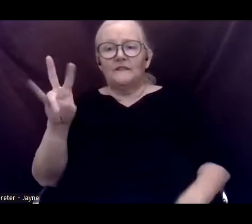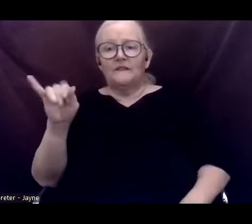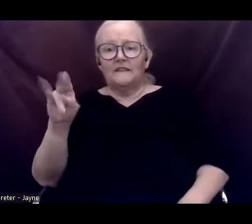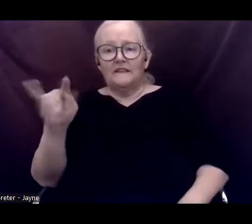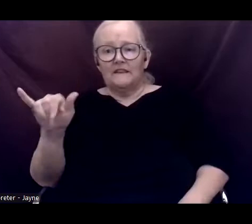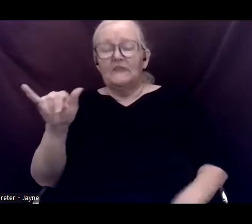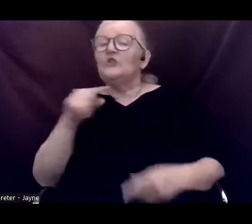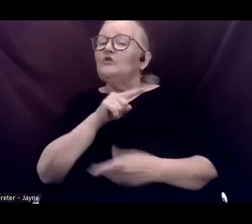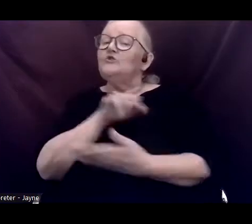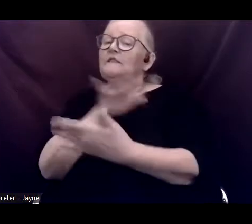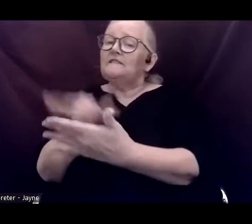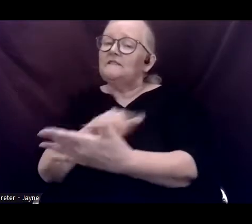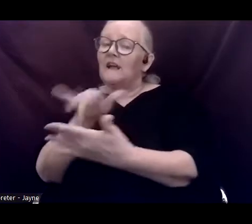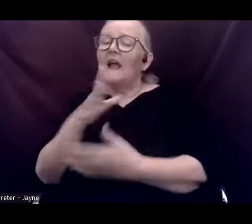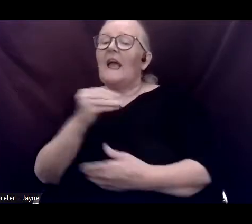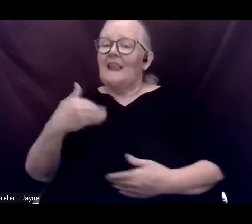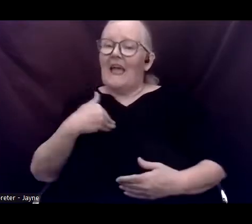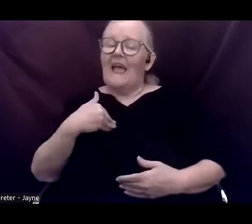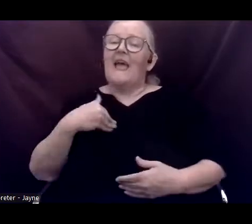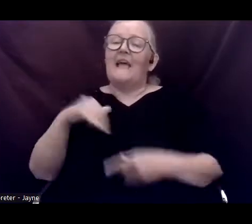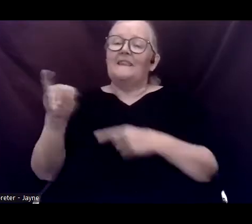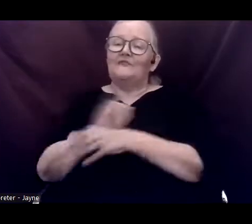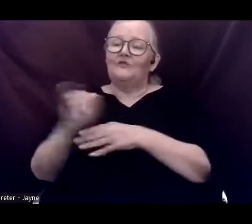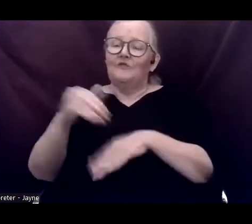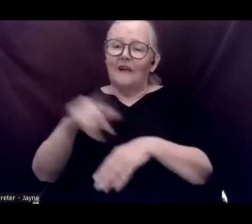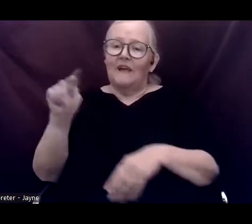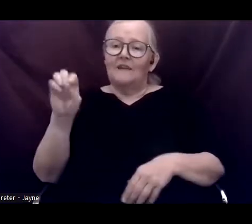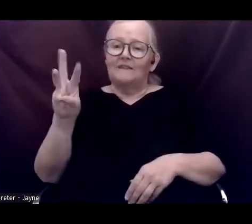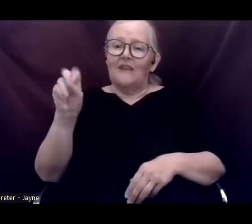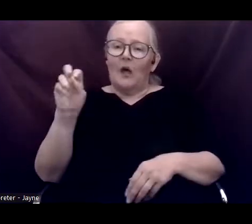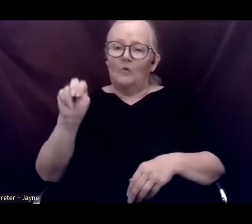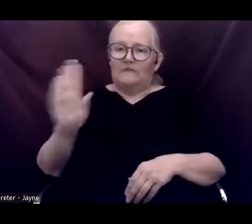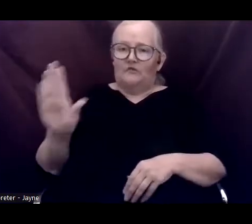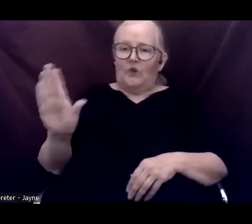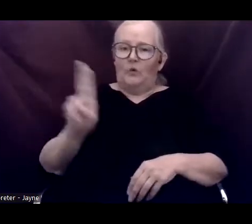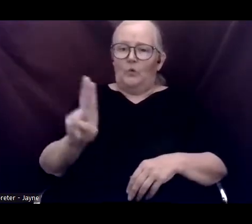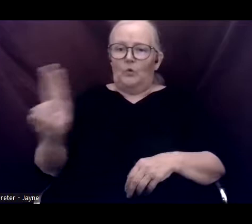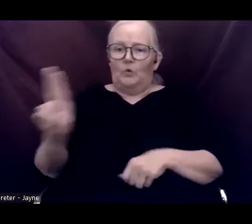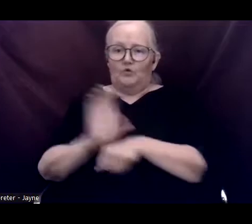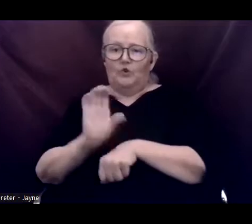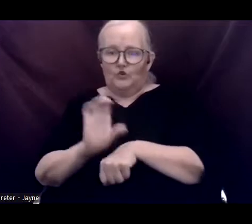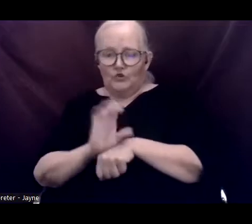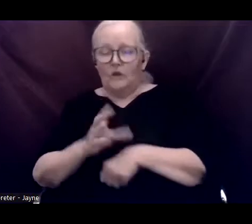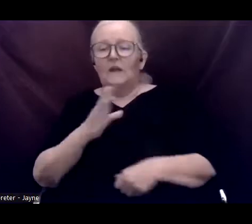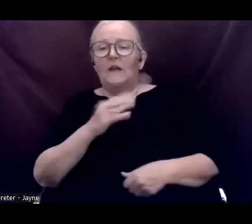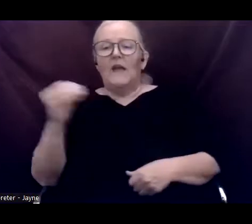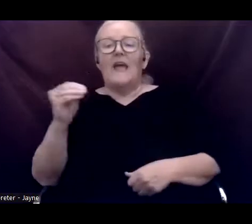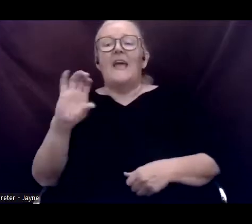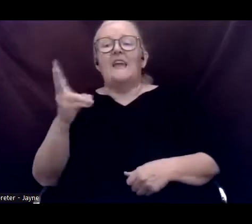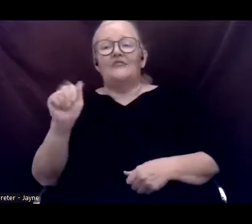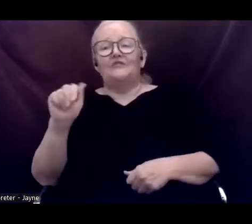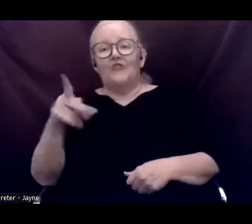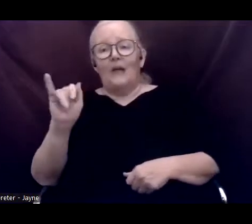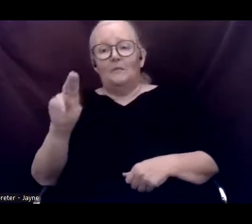ministerial internship at Towson Unitarian Universalist Church and a chaplain residency in